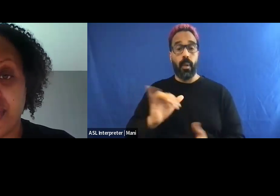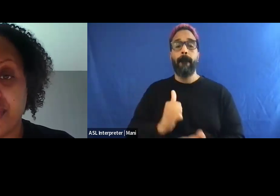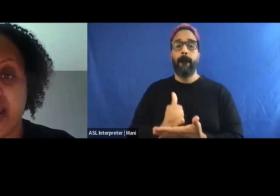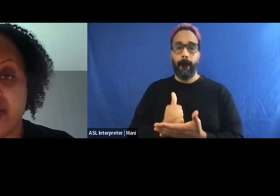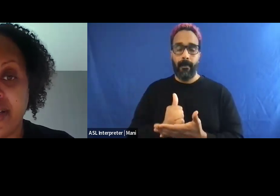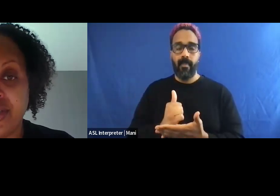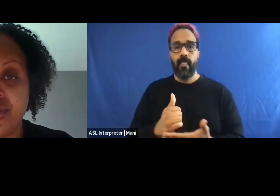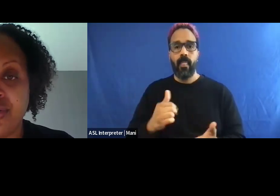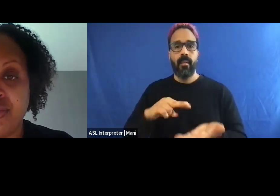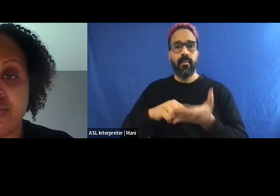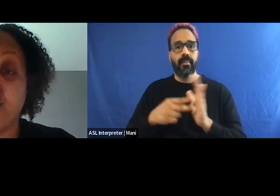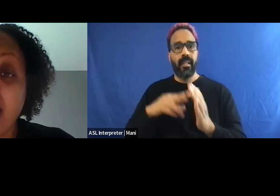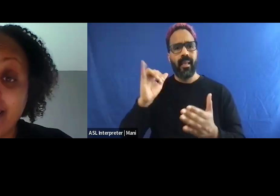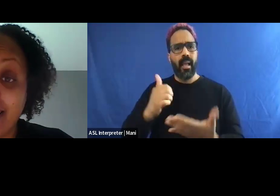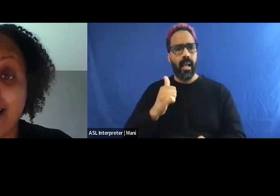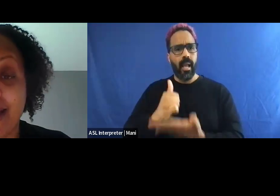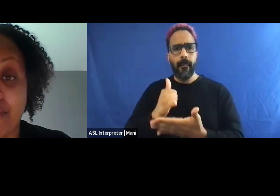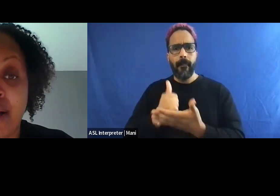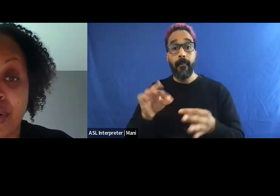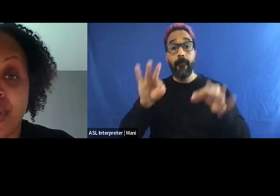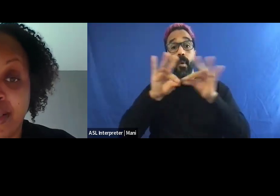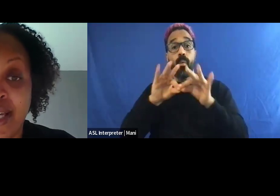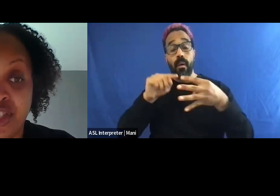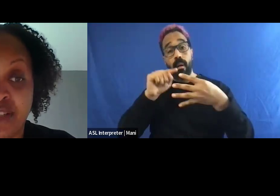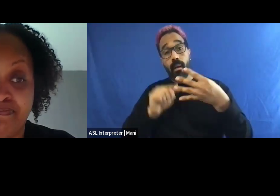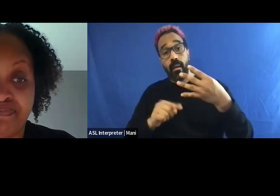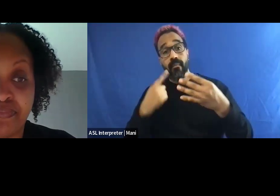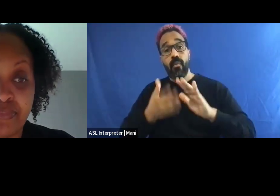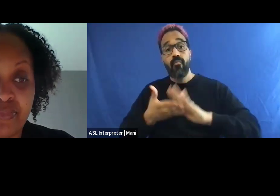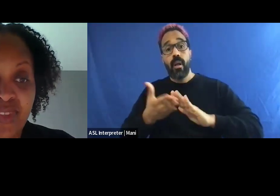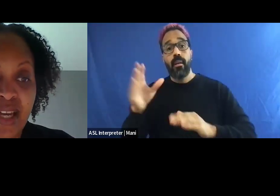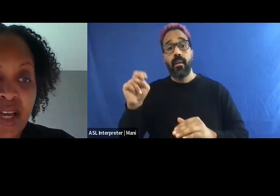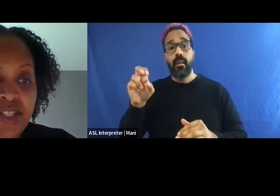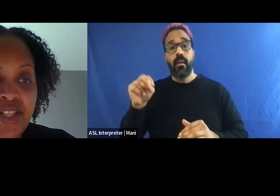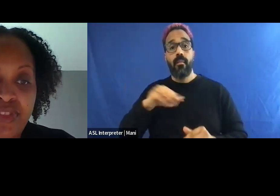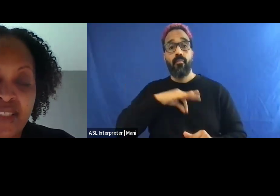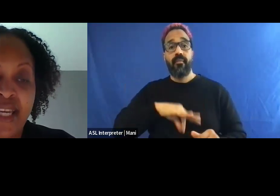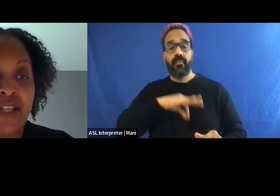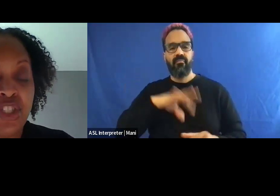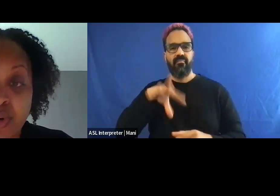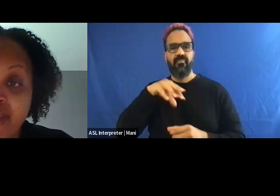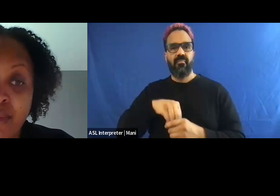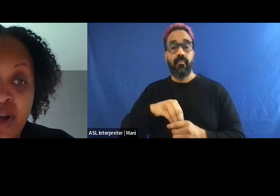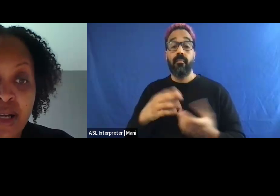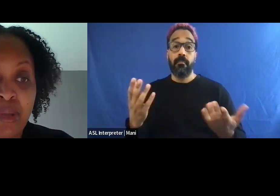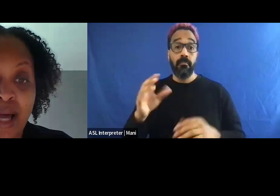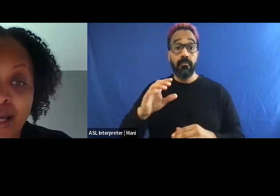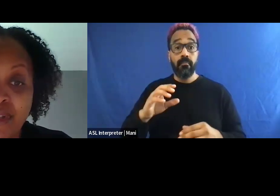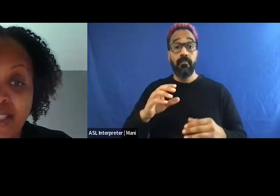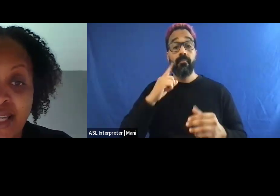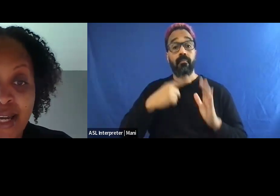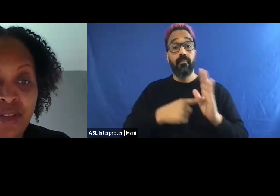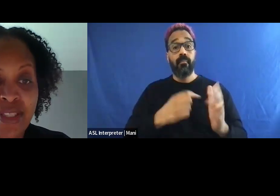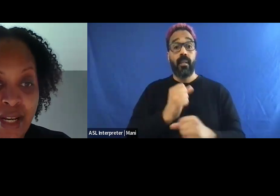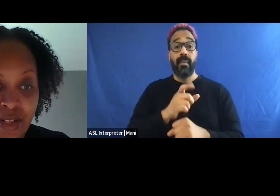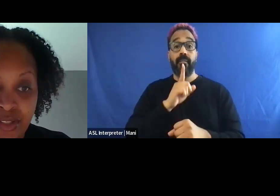all the critical areas to running a nonprofit organization. So things like ensuring that we are complying